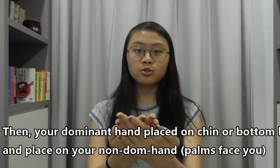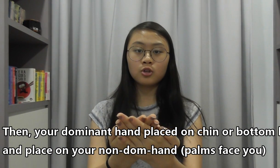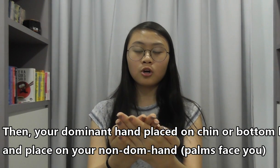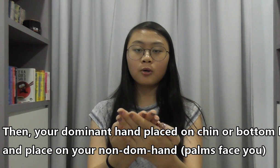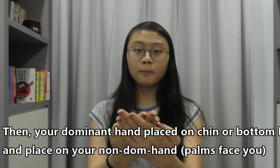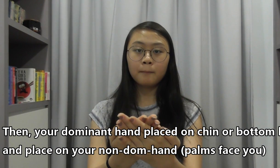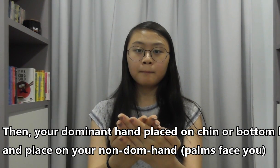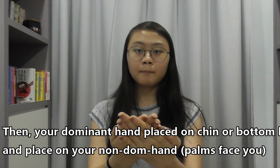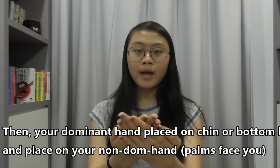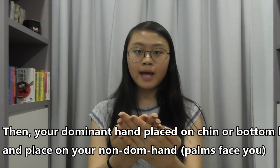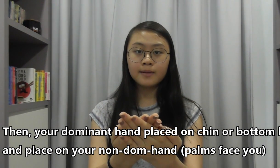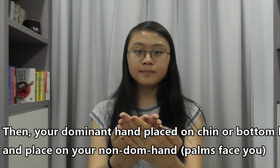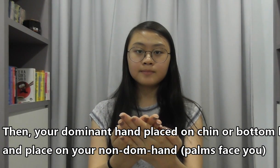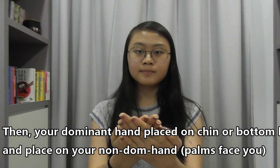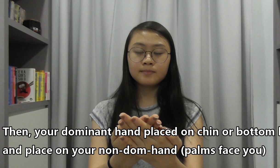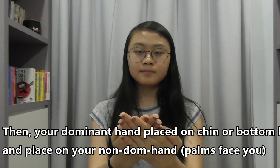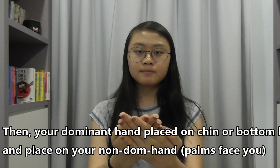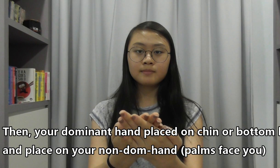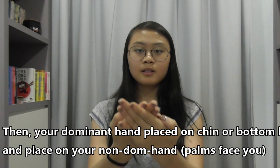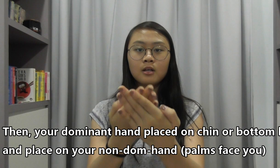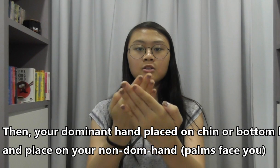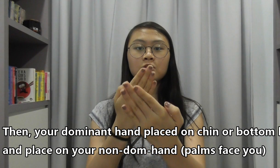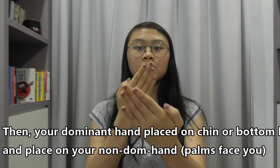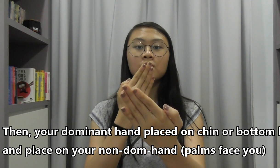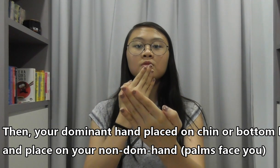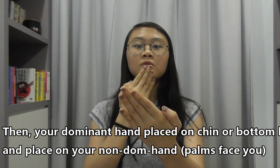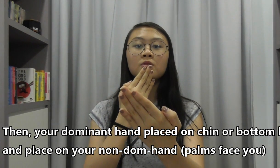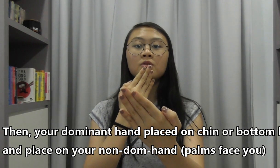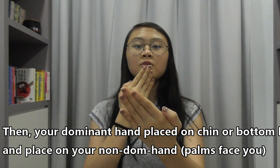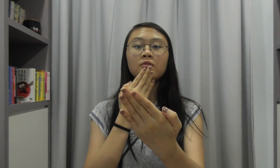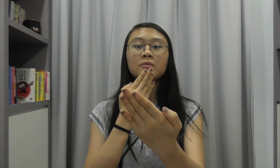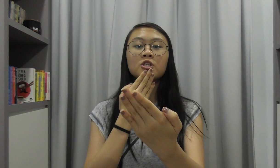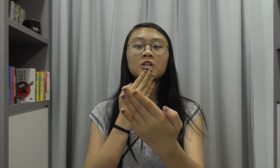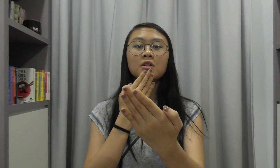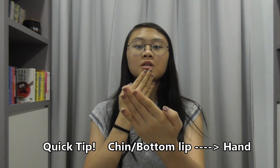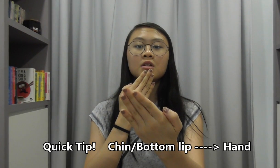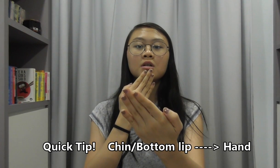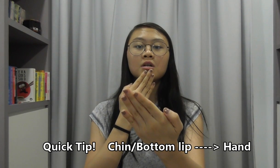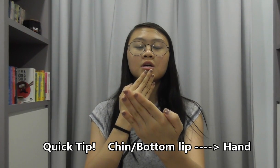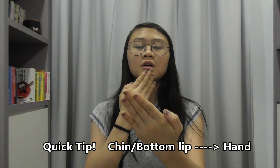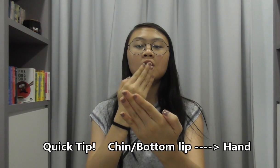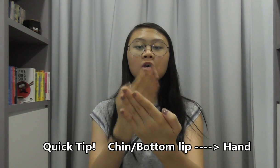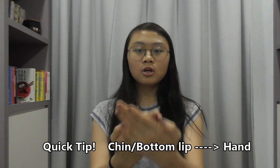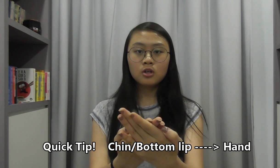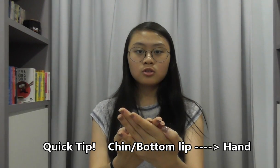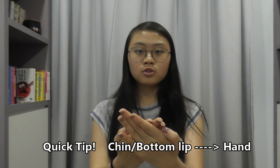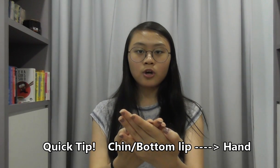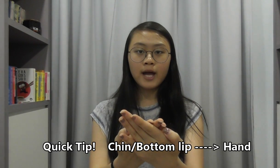onto your hand. So from chin to your